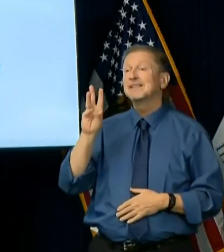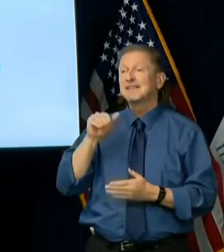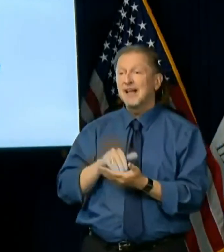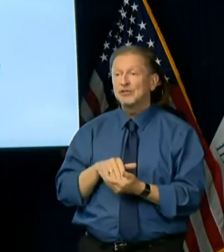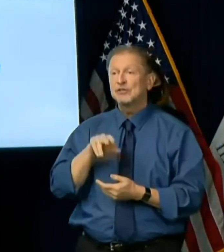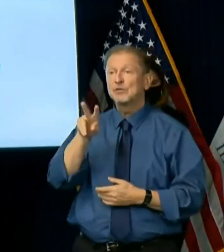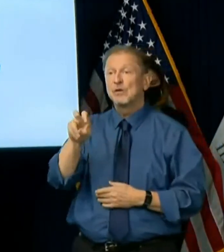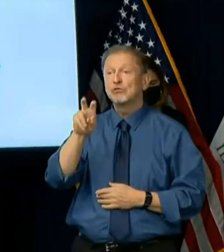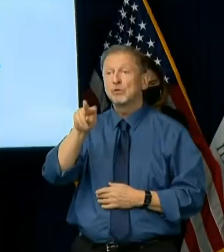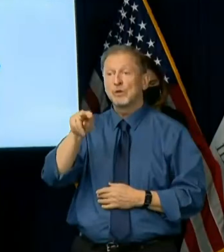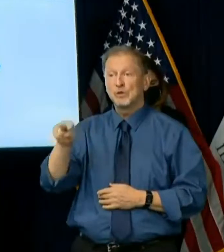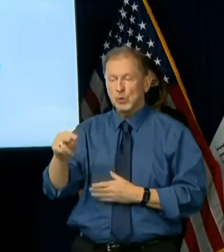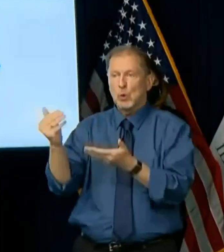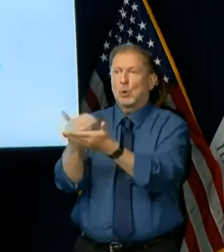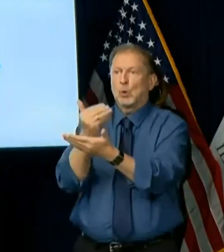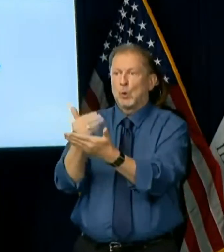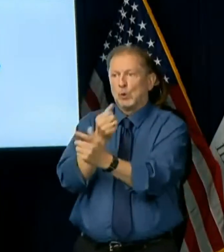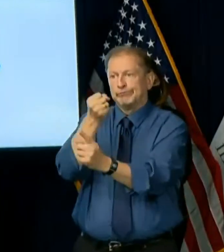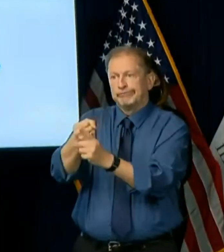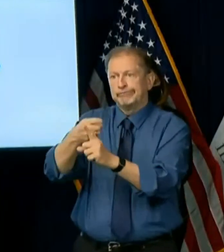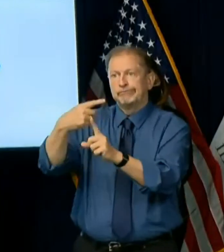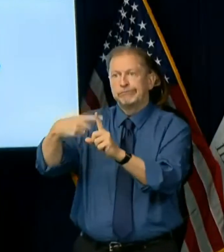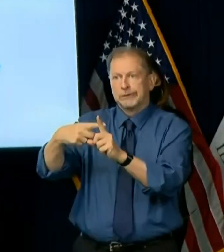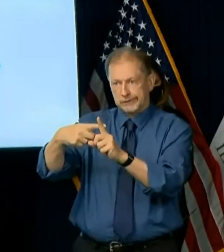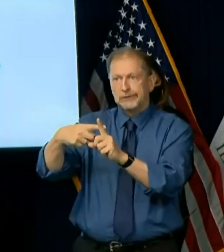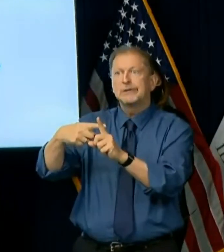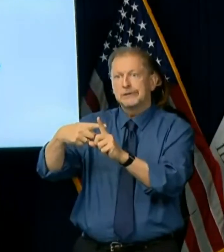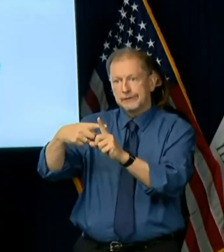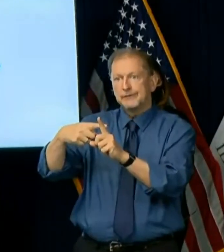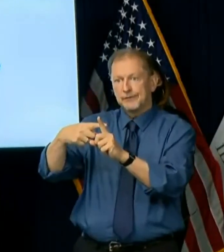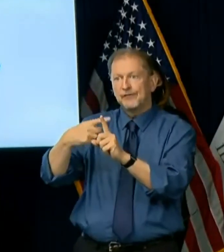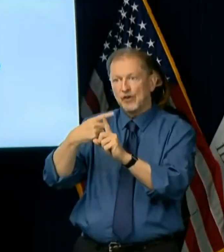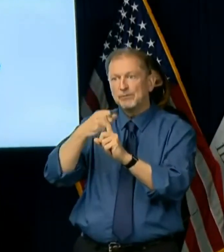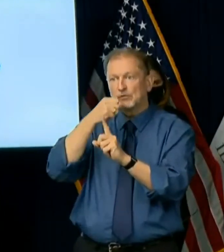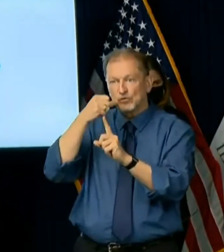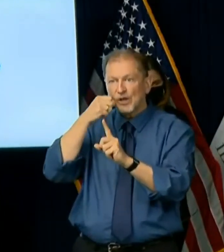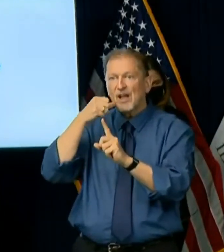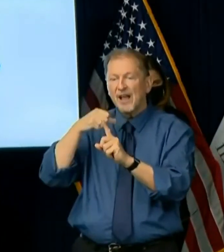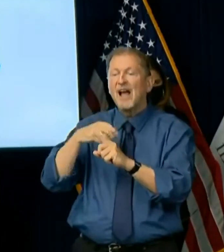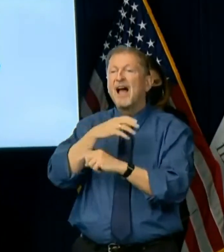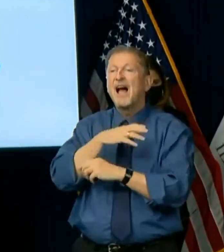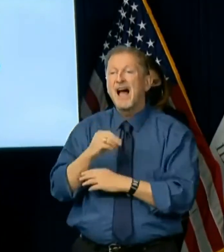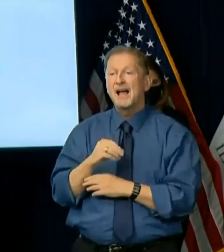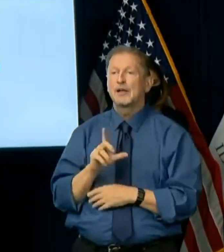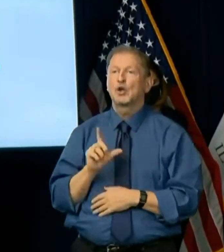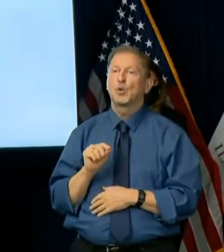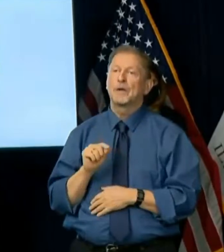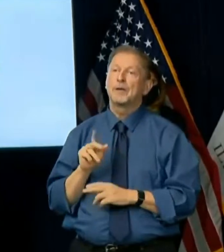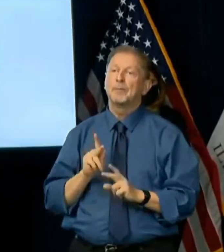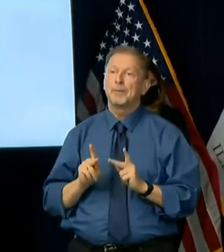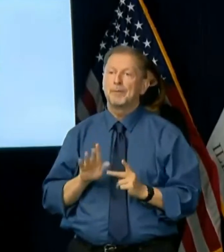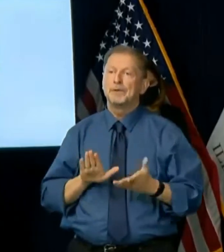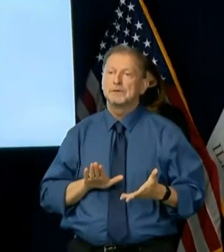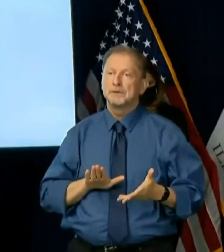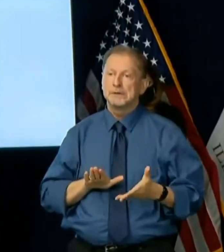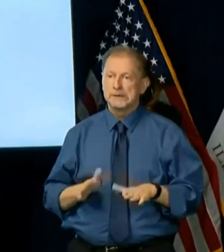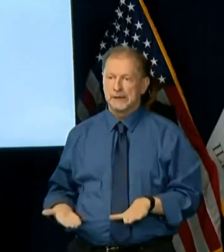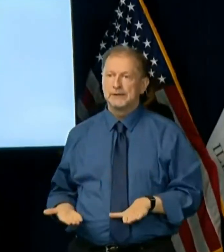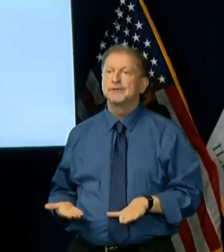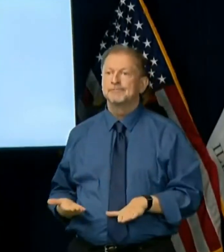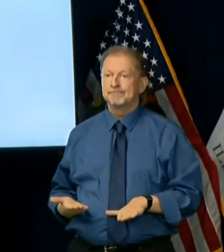6,222 new cases of COVID-19 here in the state, and we're reporting 20 additional lives